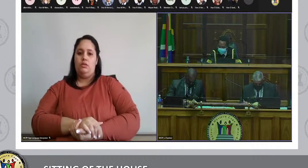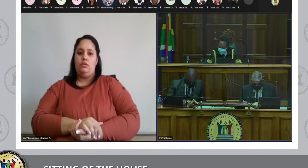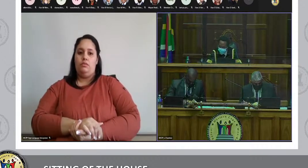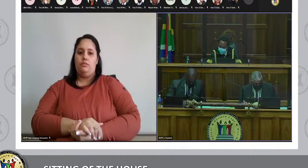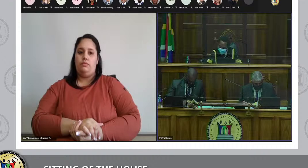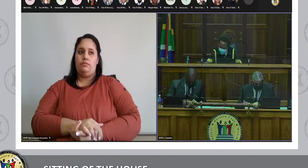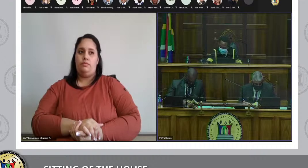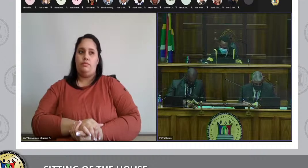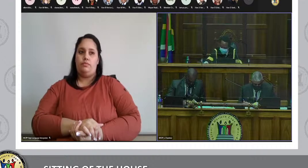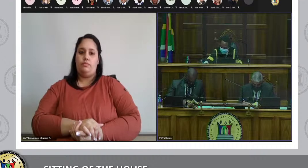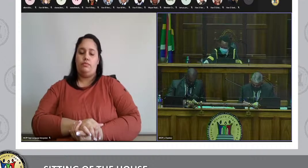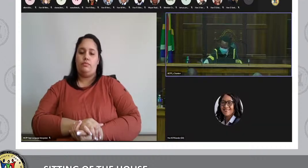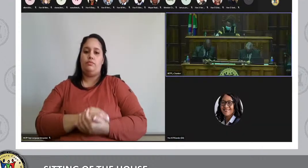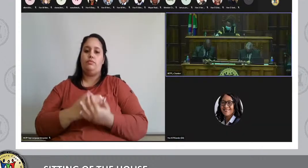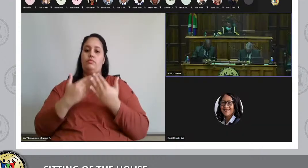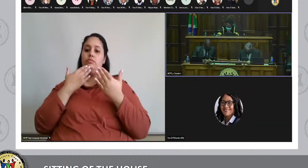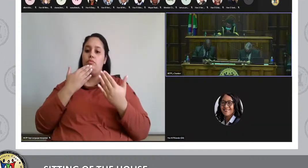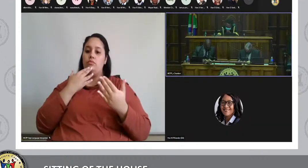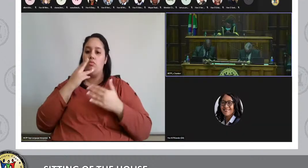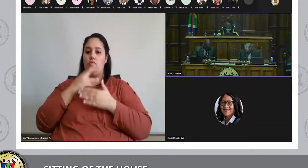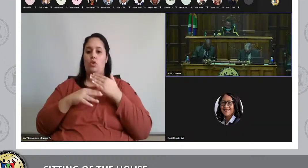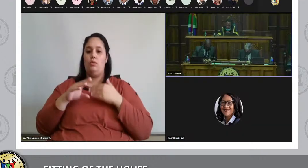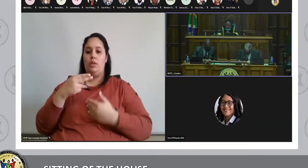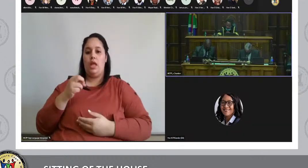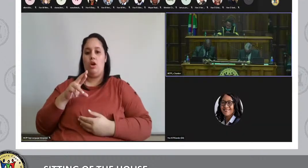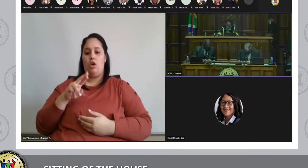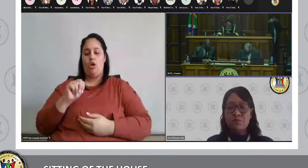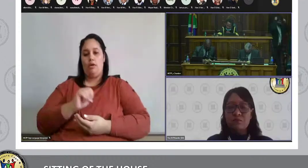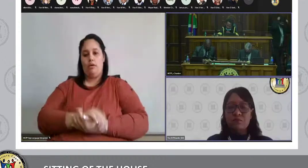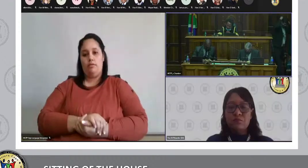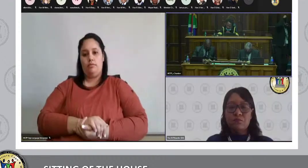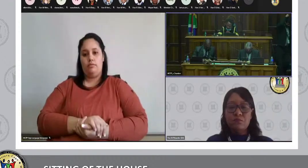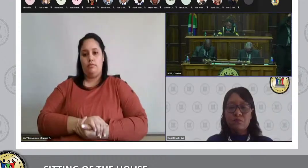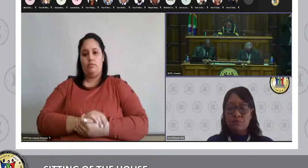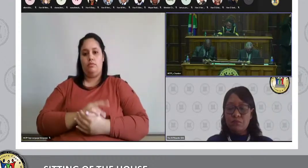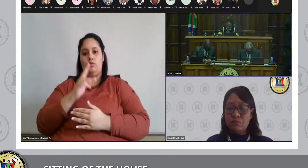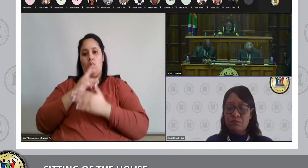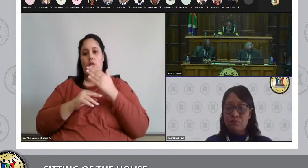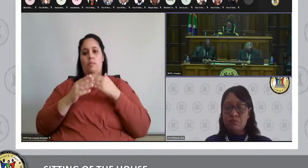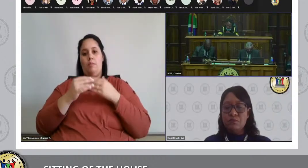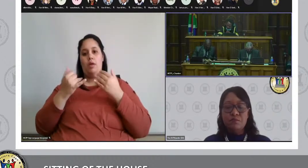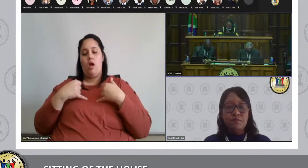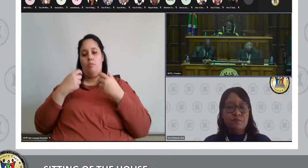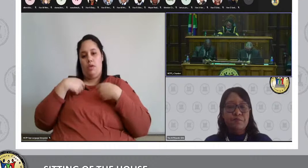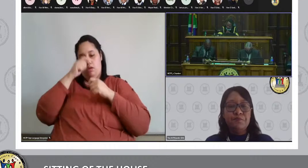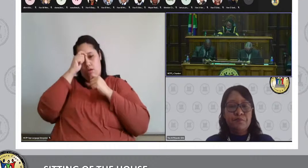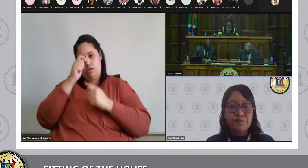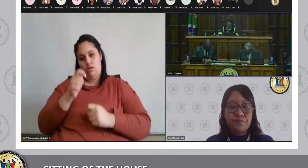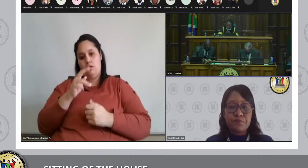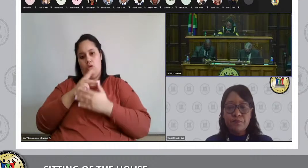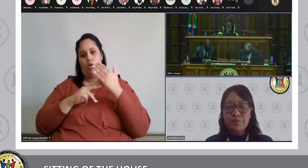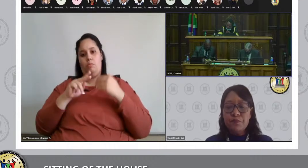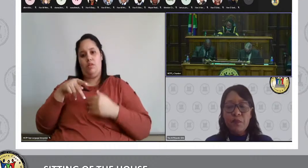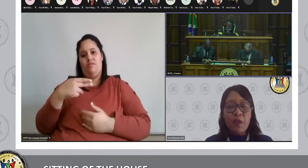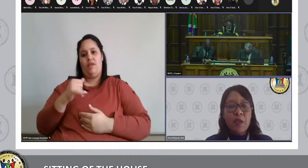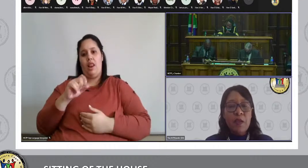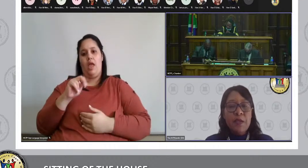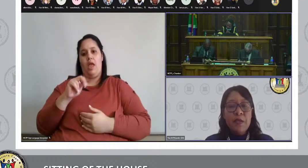Thank you, Honorable Heron. Honorable members, I now recognize Honorable